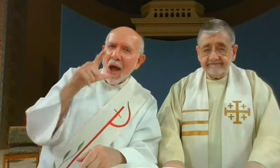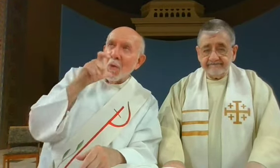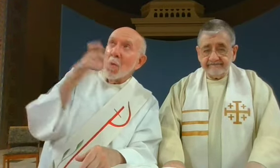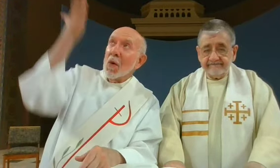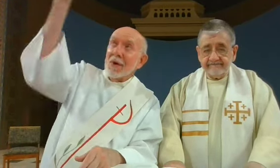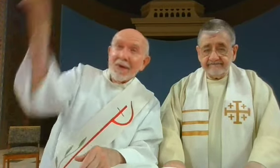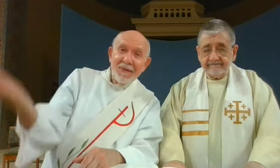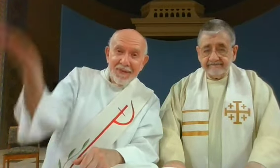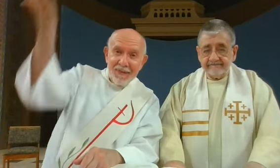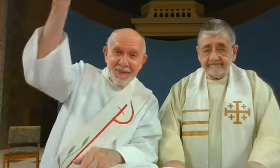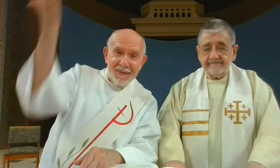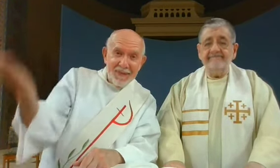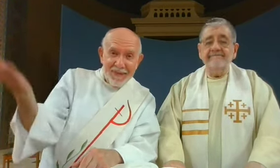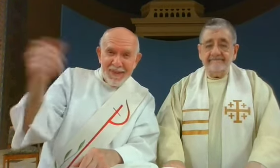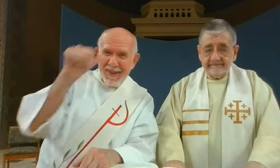Lord